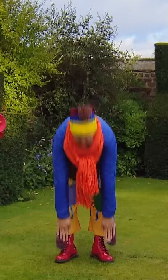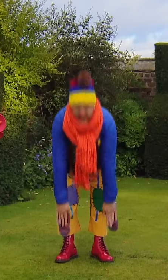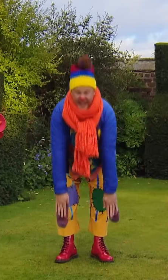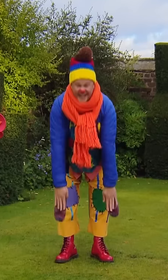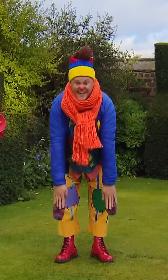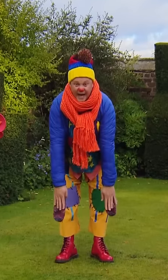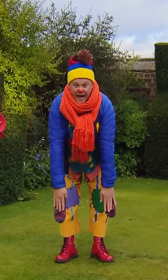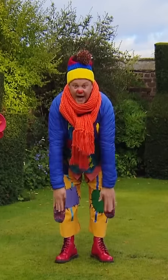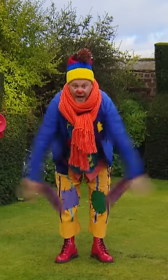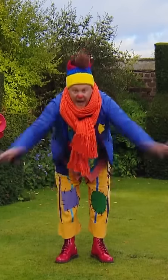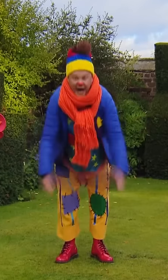Let's go.